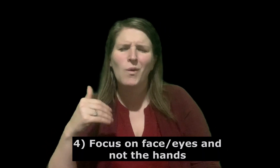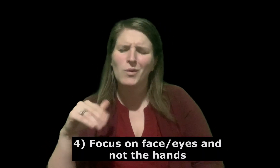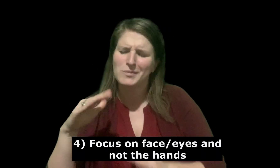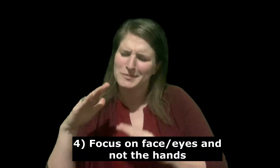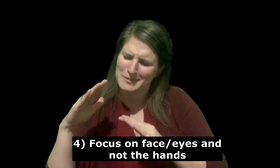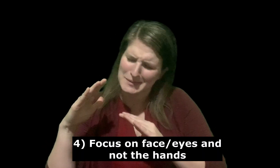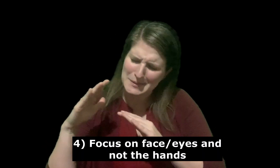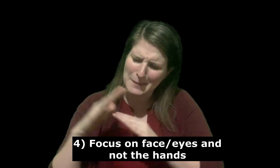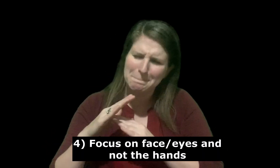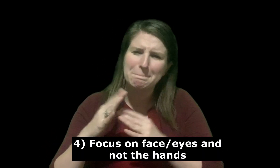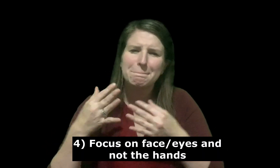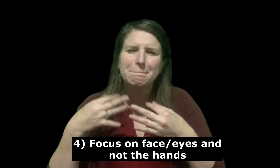And some students